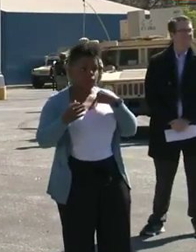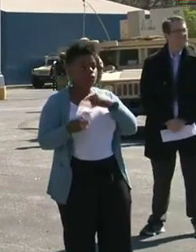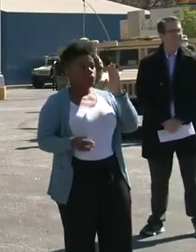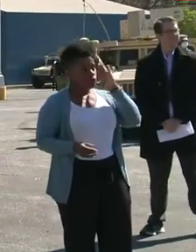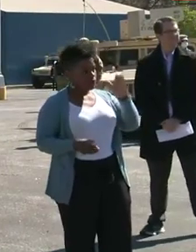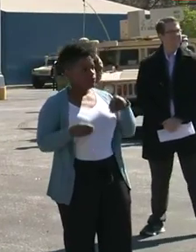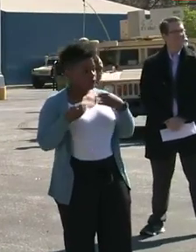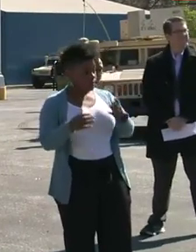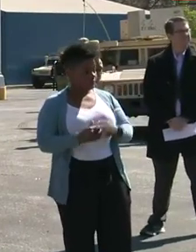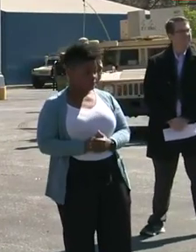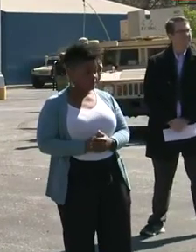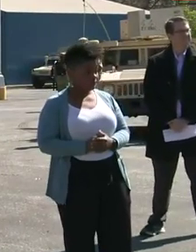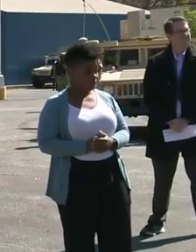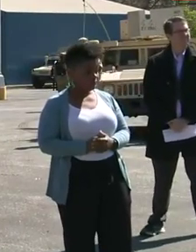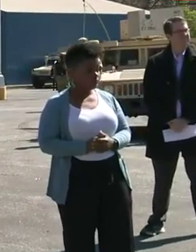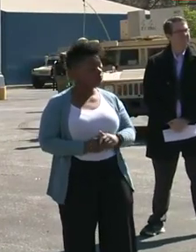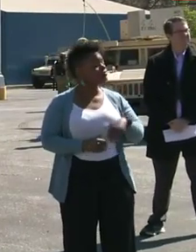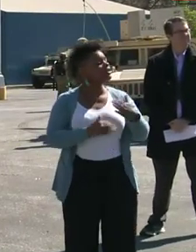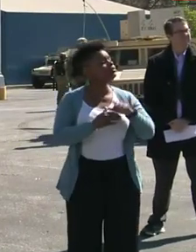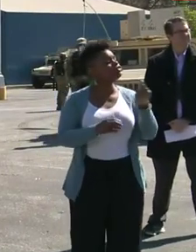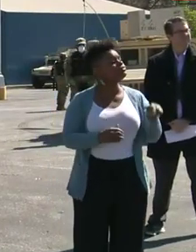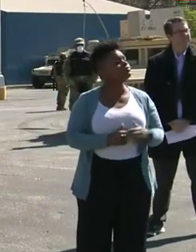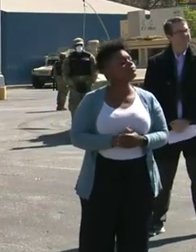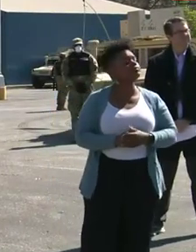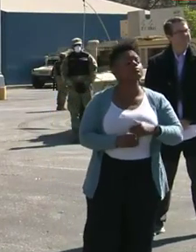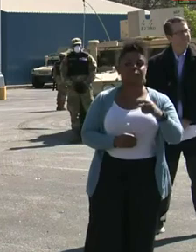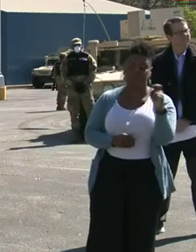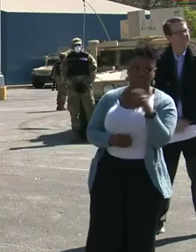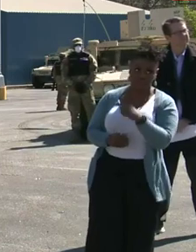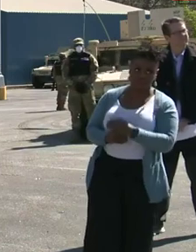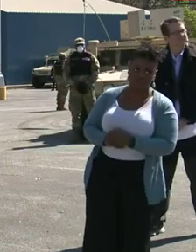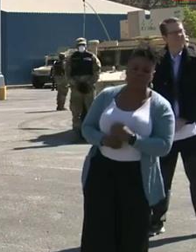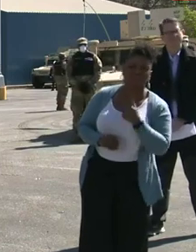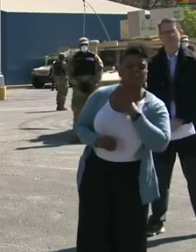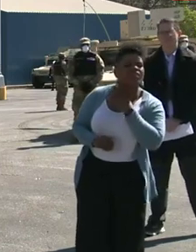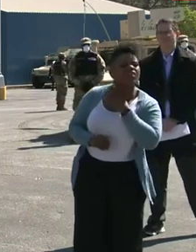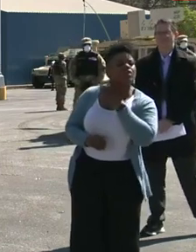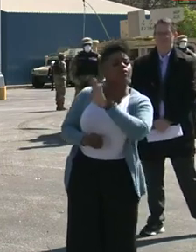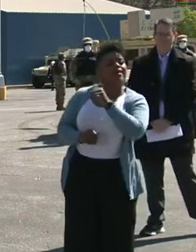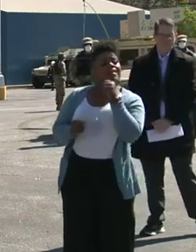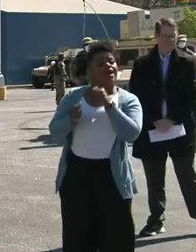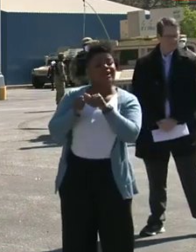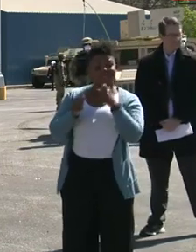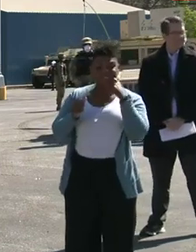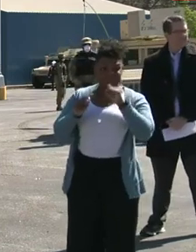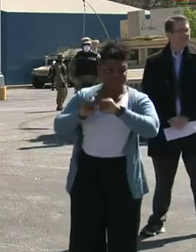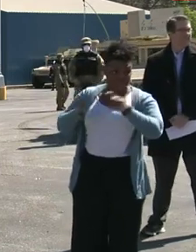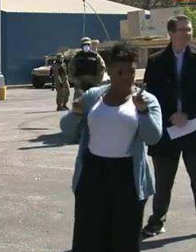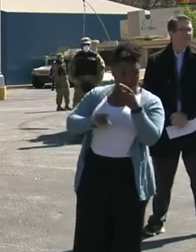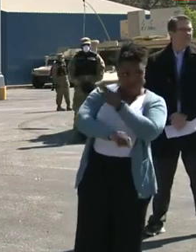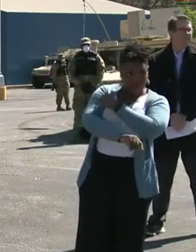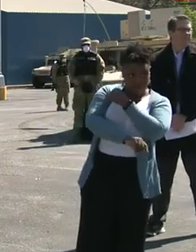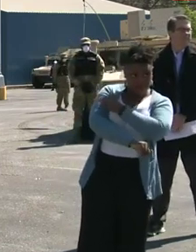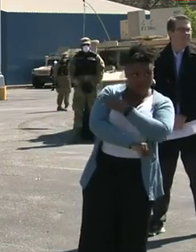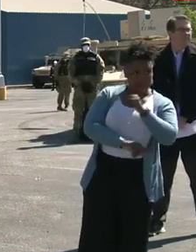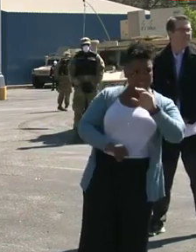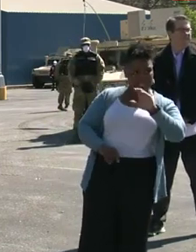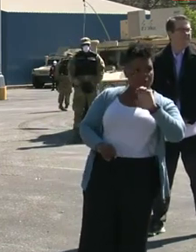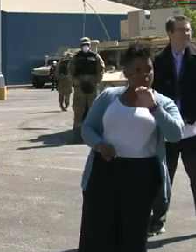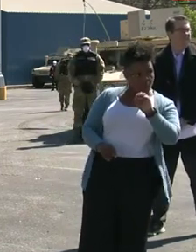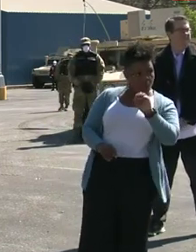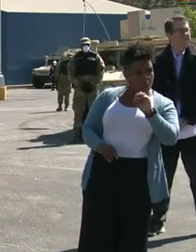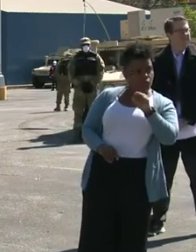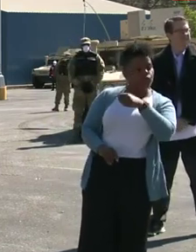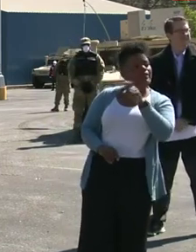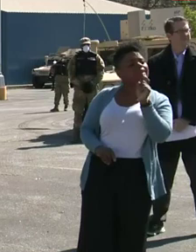Yes? Yes, Mayor. Just kind of curious about the letter to hospital CEOs about the need for an additional 3,600 beds. A couple questions on